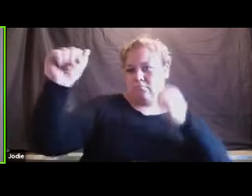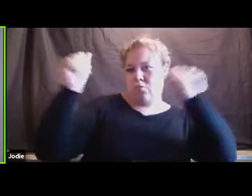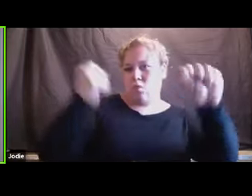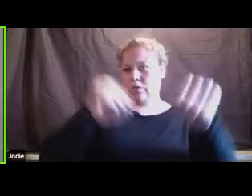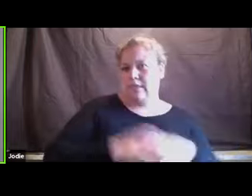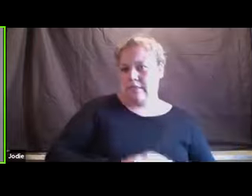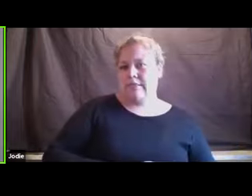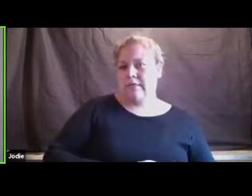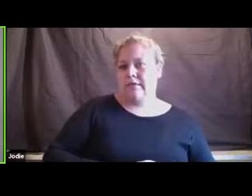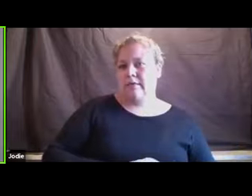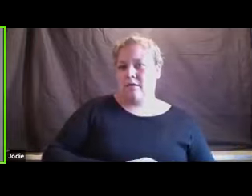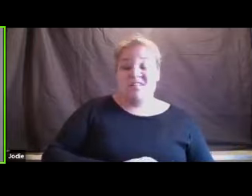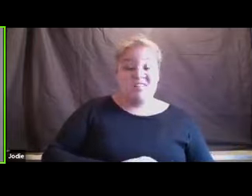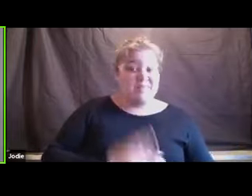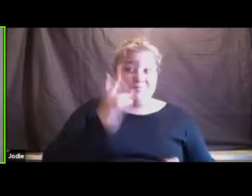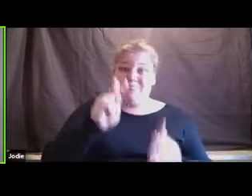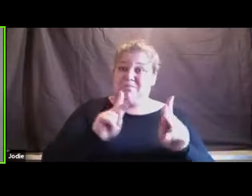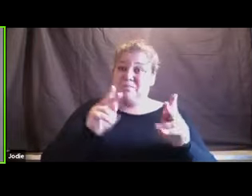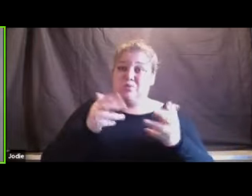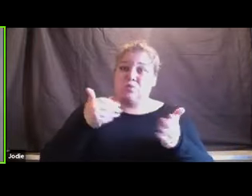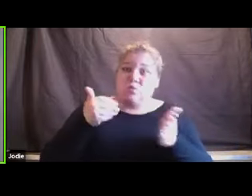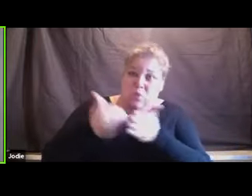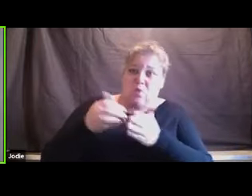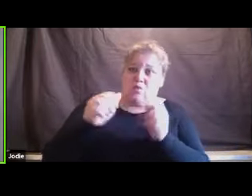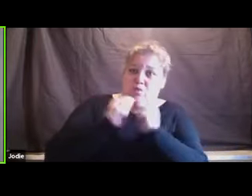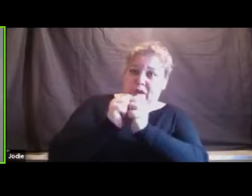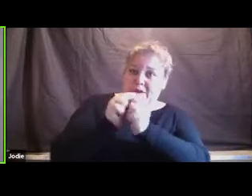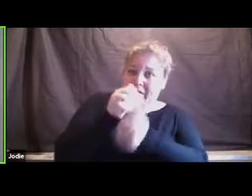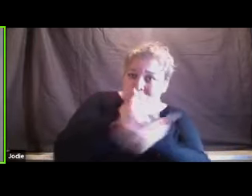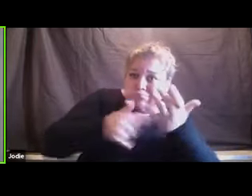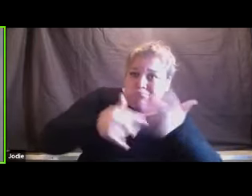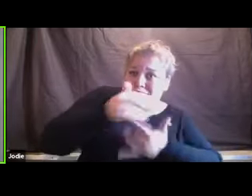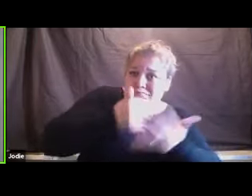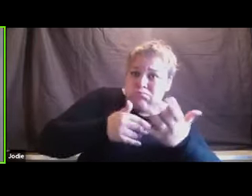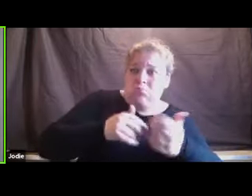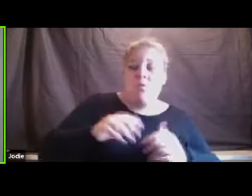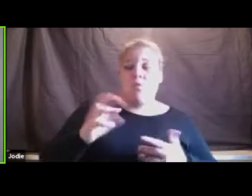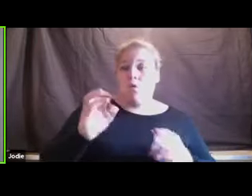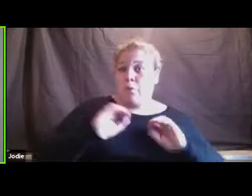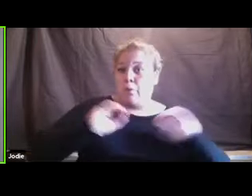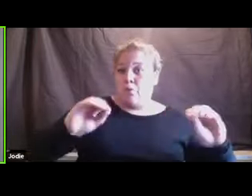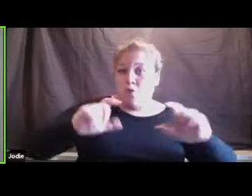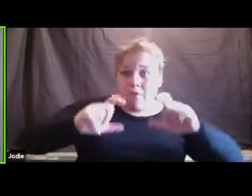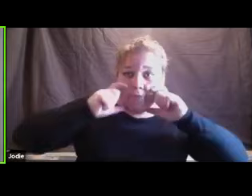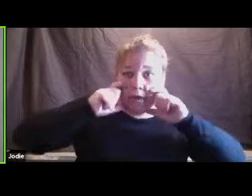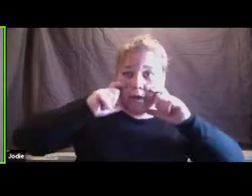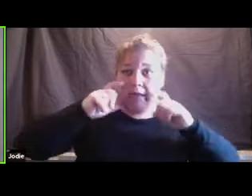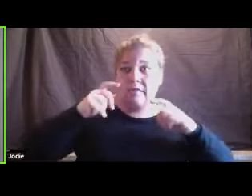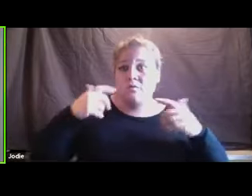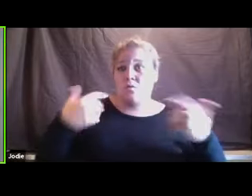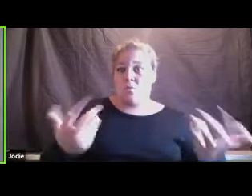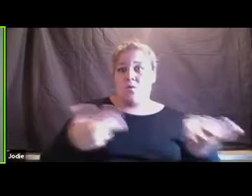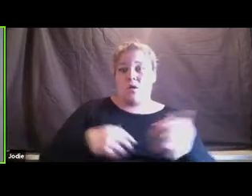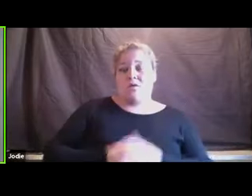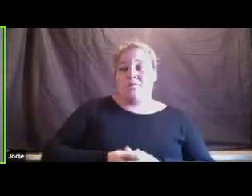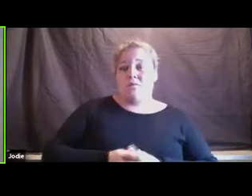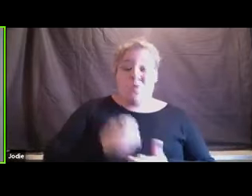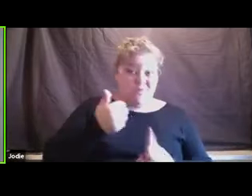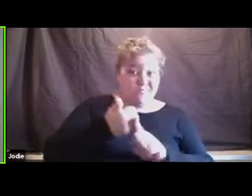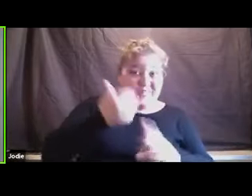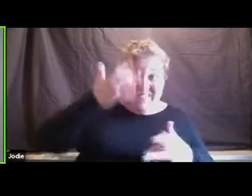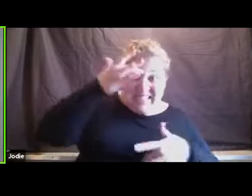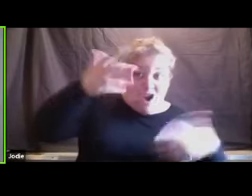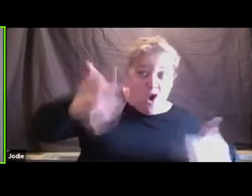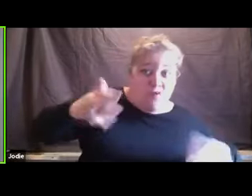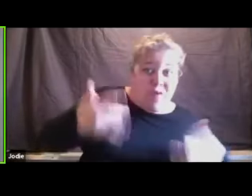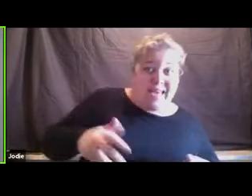there that were too close together, were not wearing face coverings, and were sick at the time, then